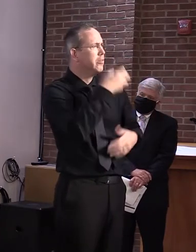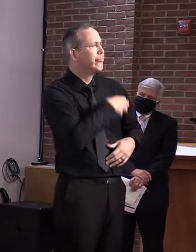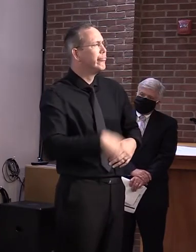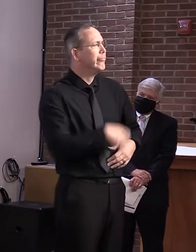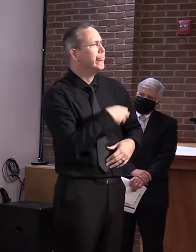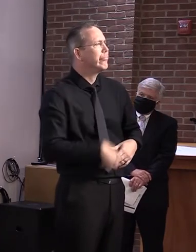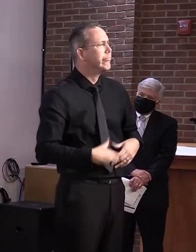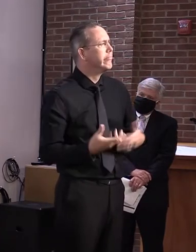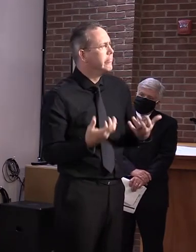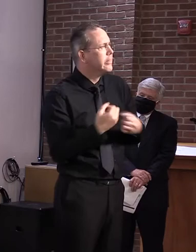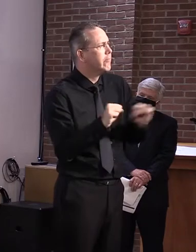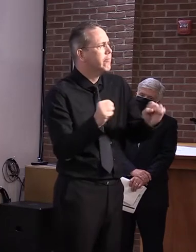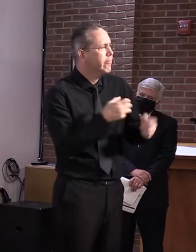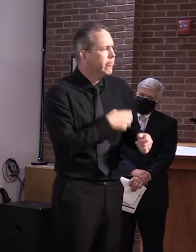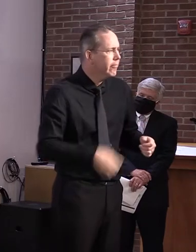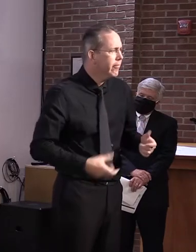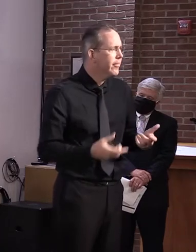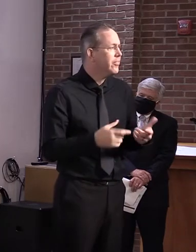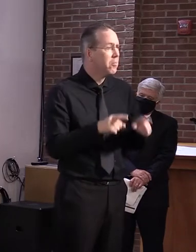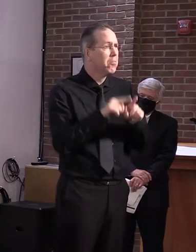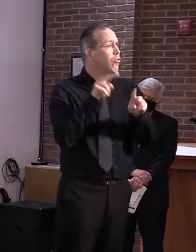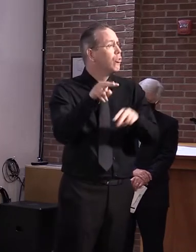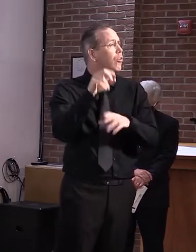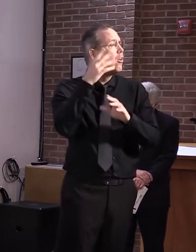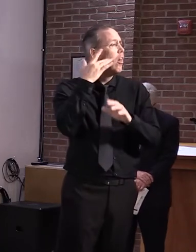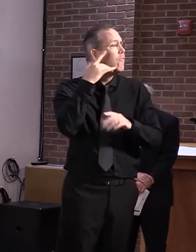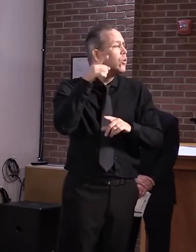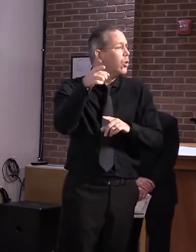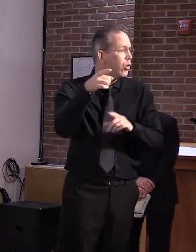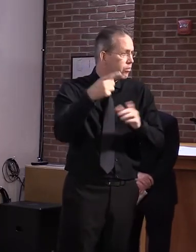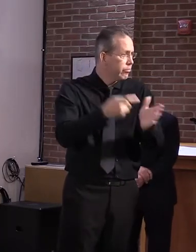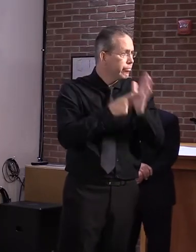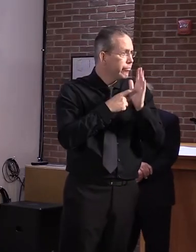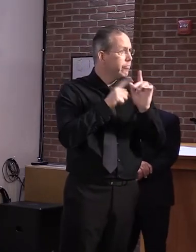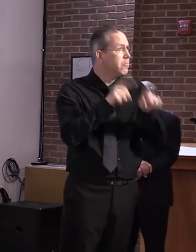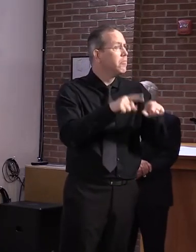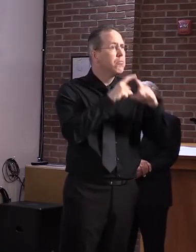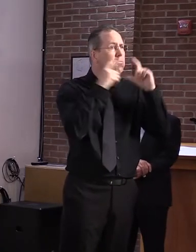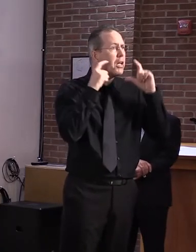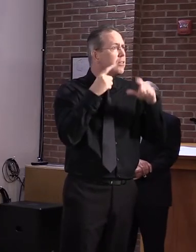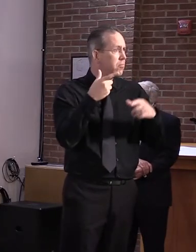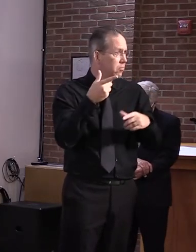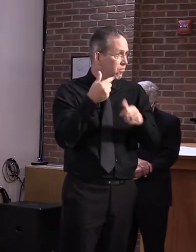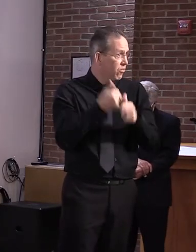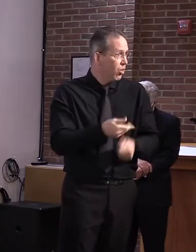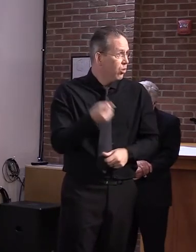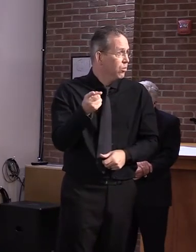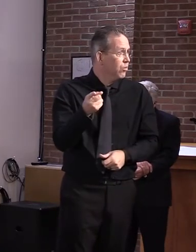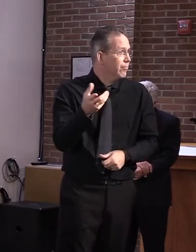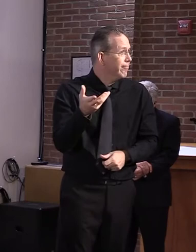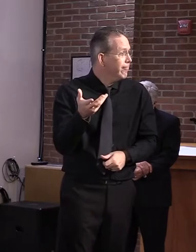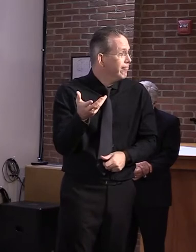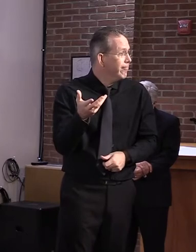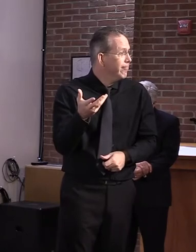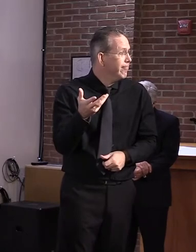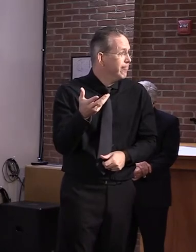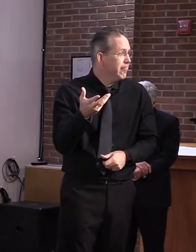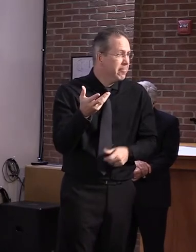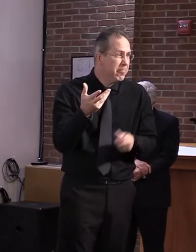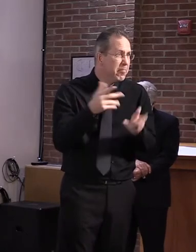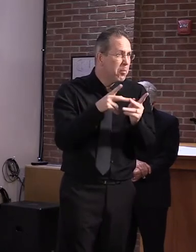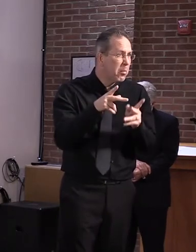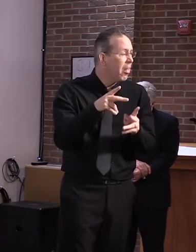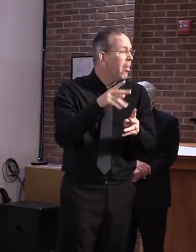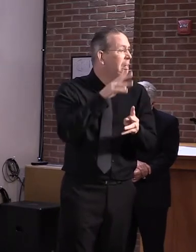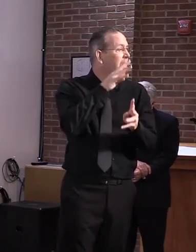they have one of the highest rates of positivity in the country right now. So just because that